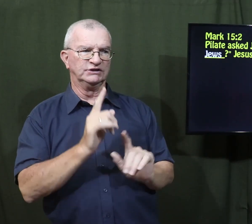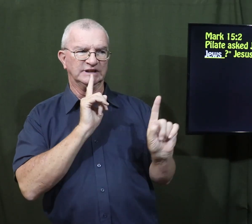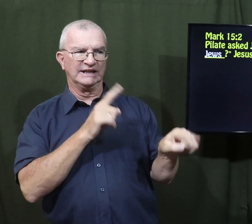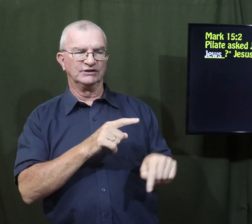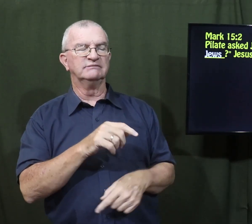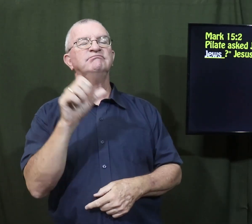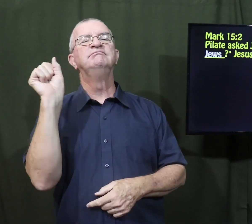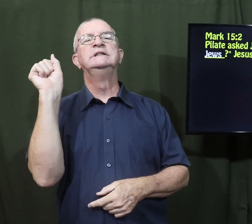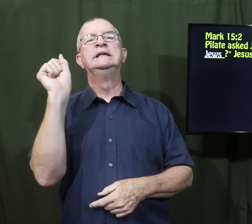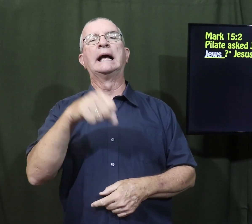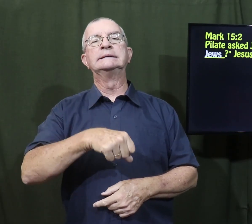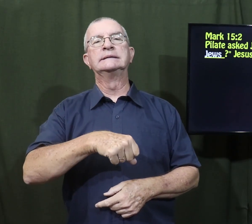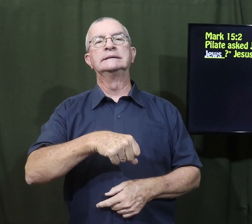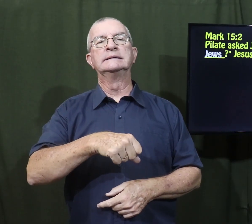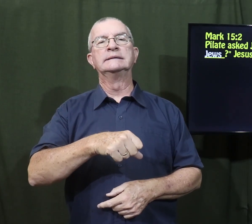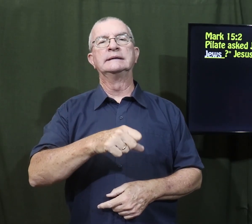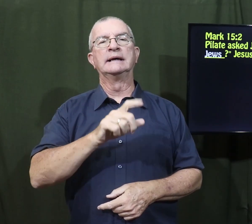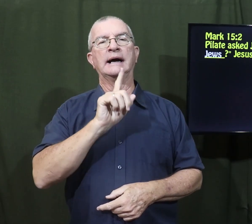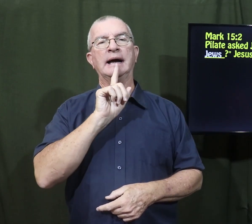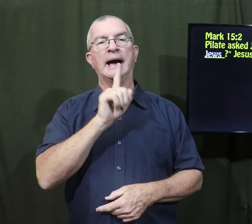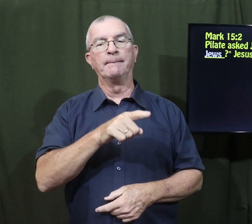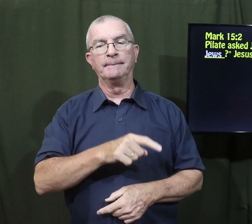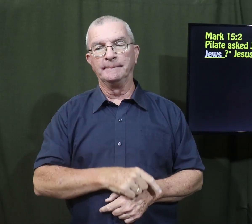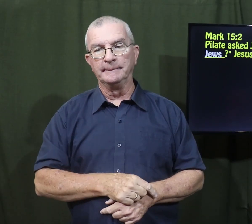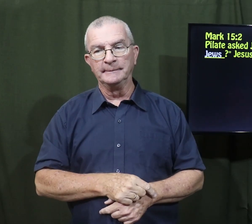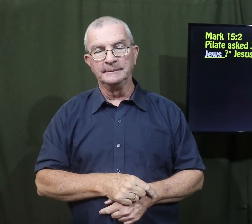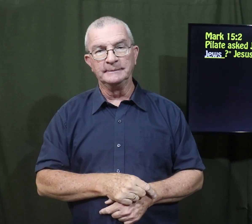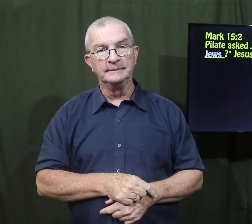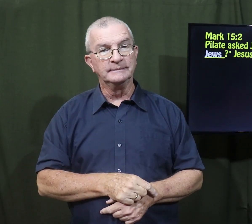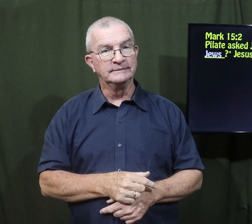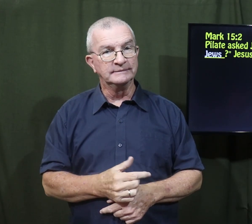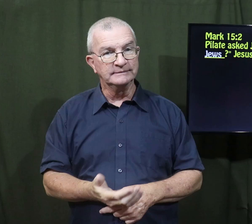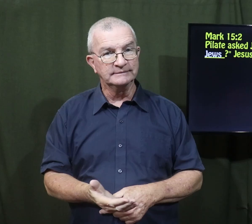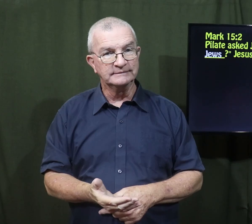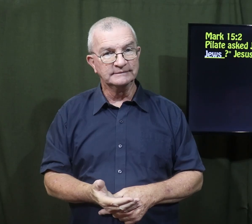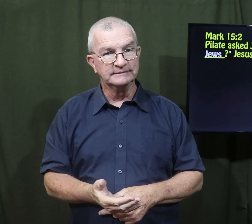Jesus answered, "Yes, that's right."